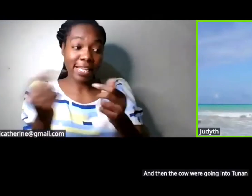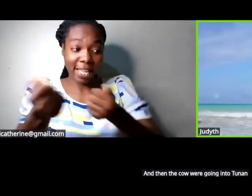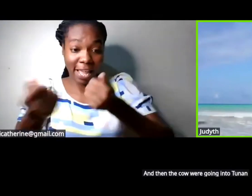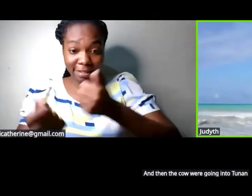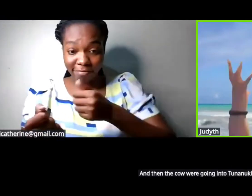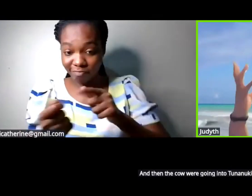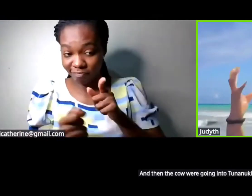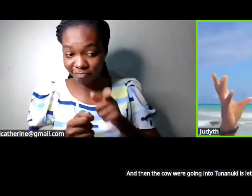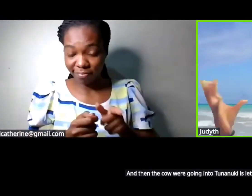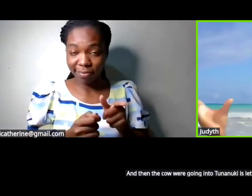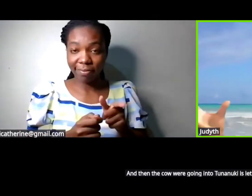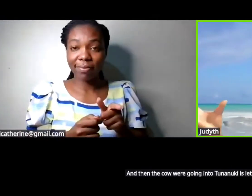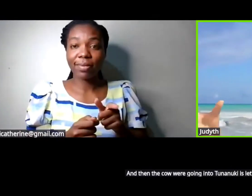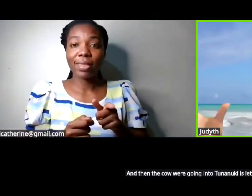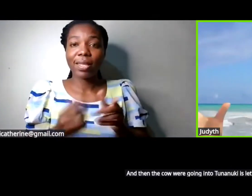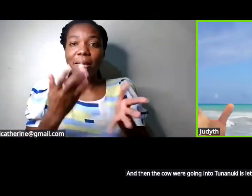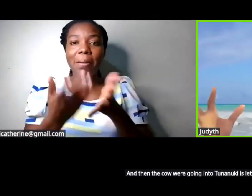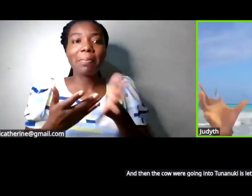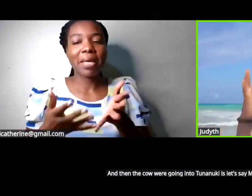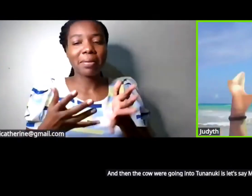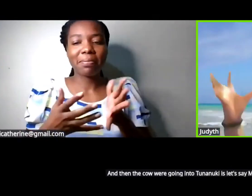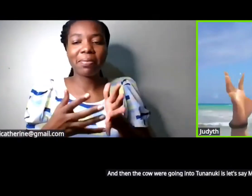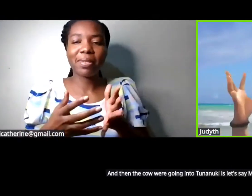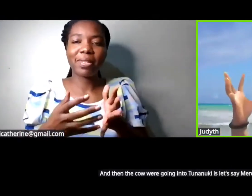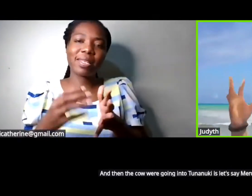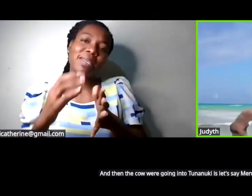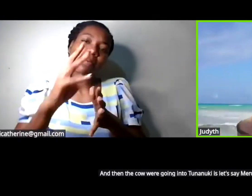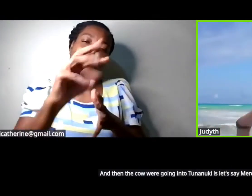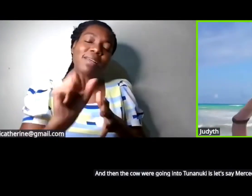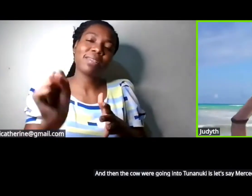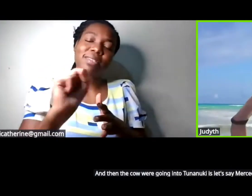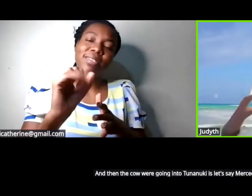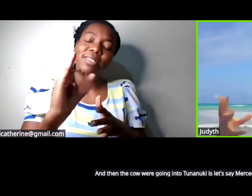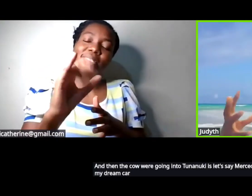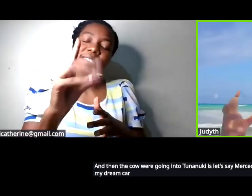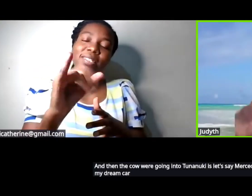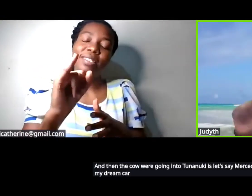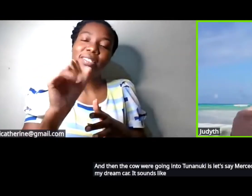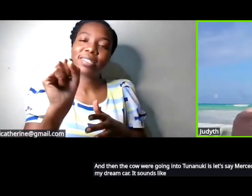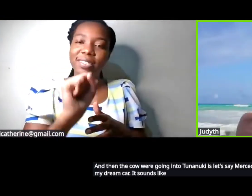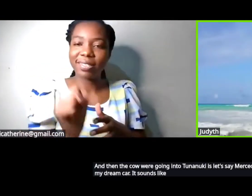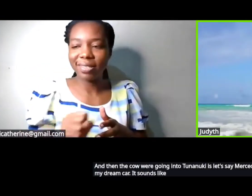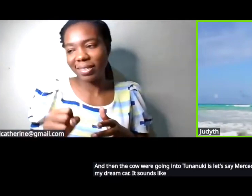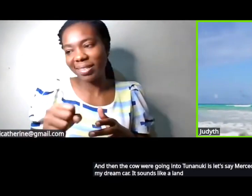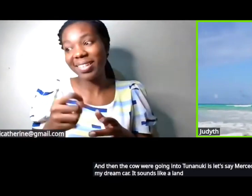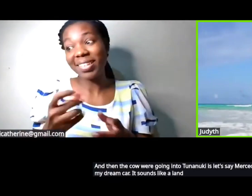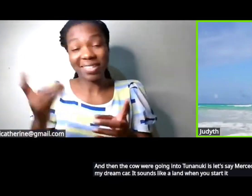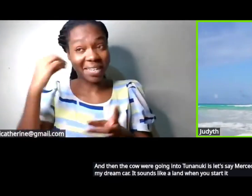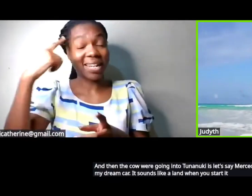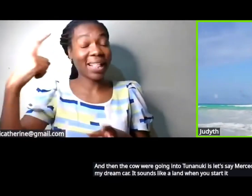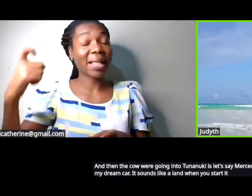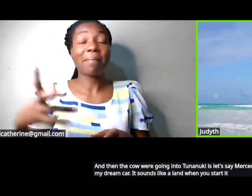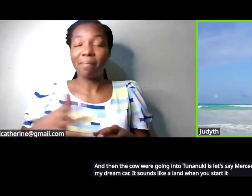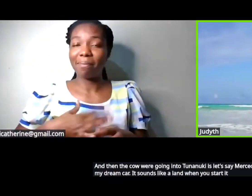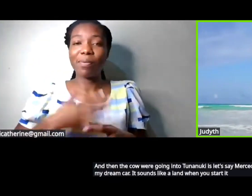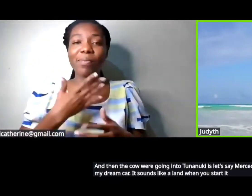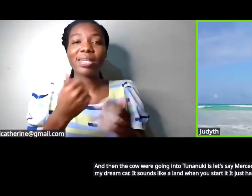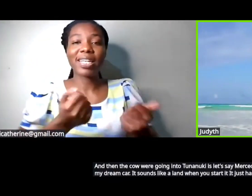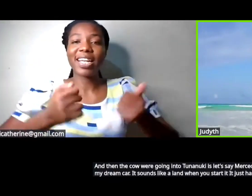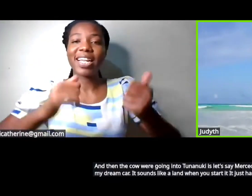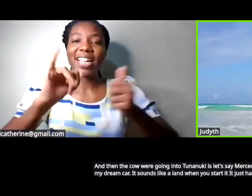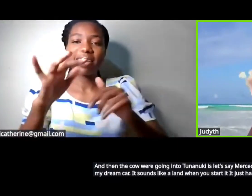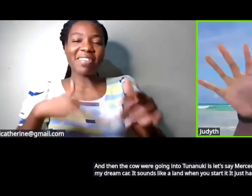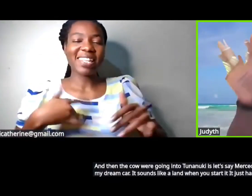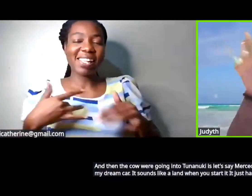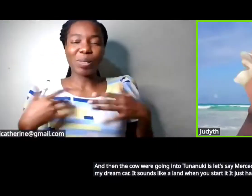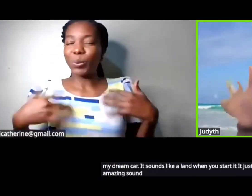say, Mercedes-Benz G55. It's my dream car. It sounds like a lion when you start it. It just has the most amazing sound.